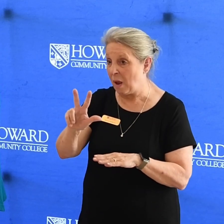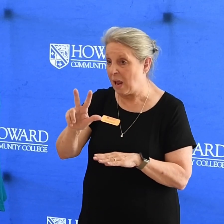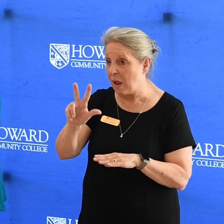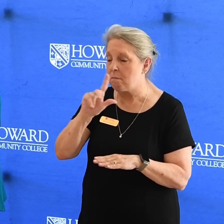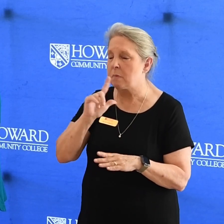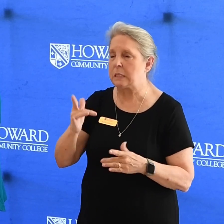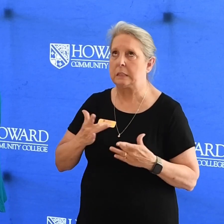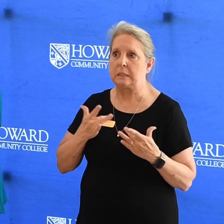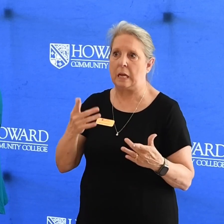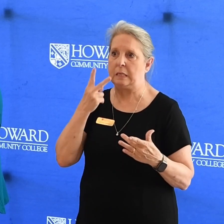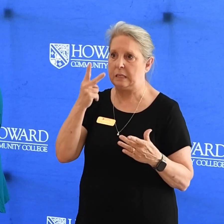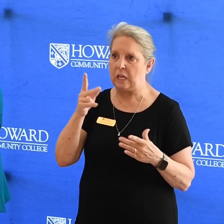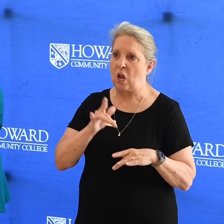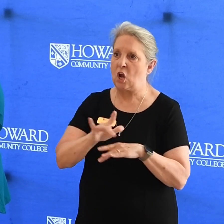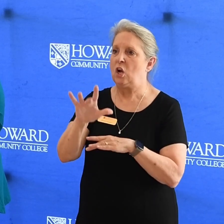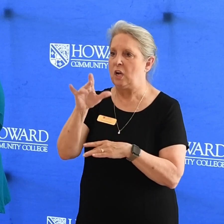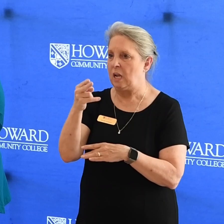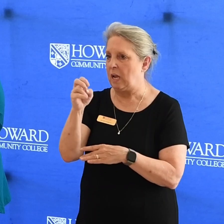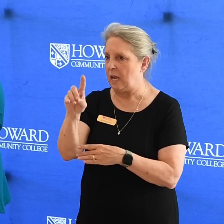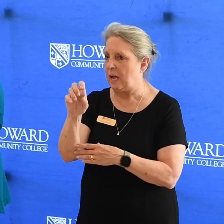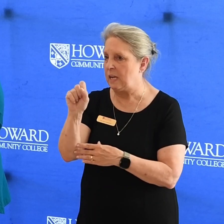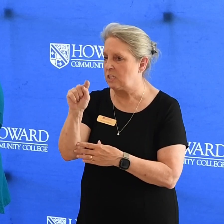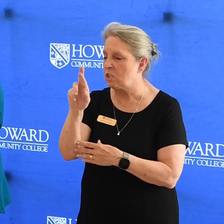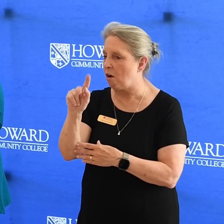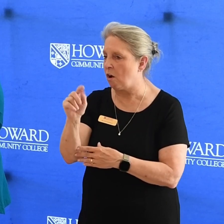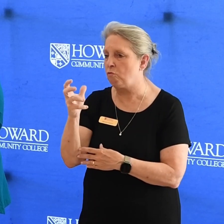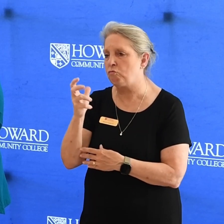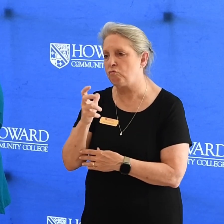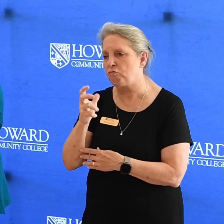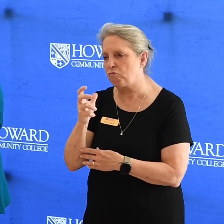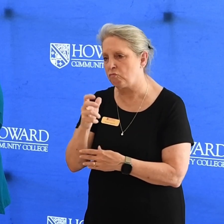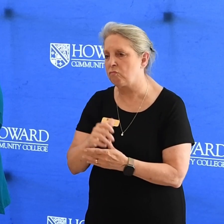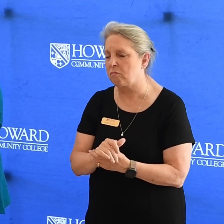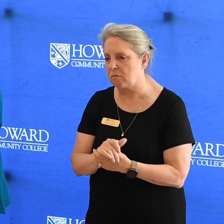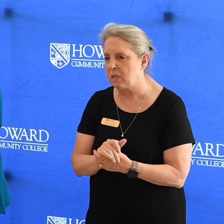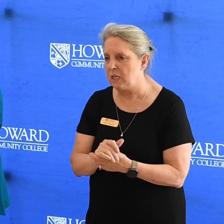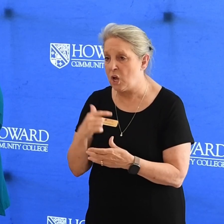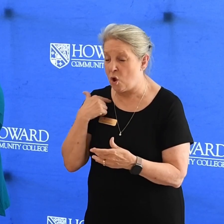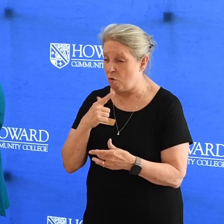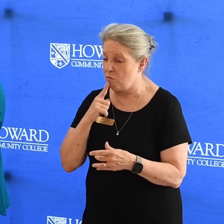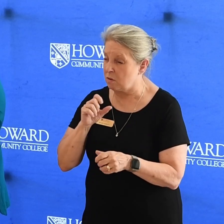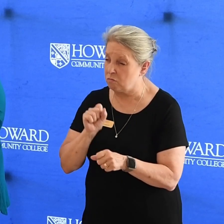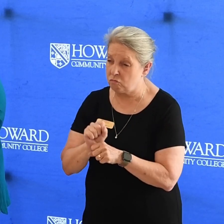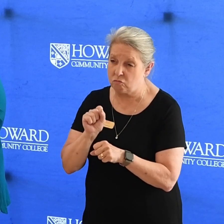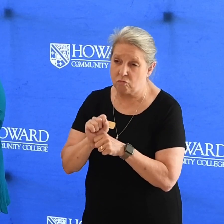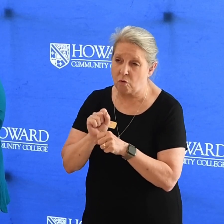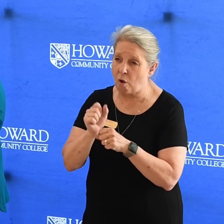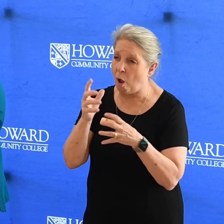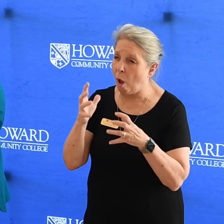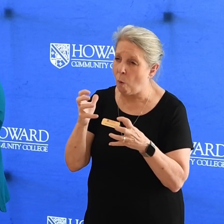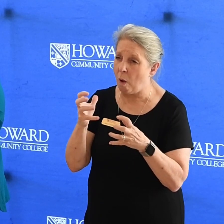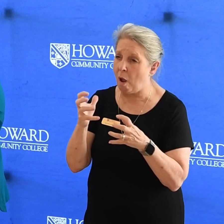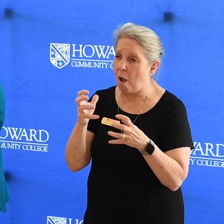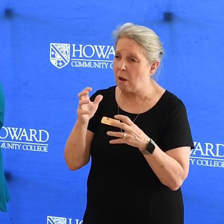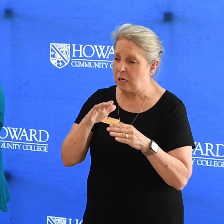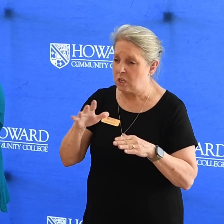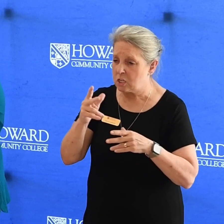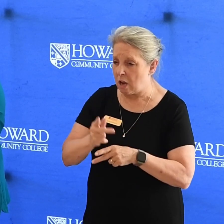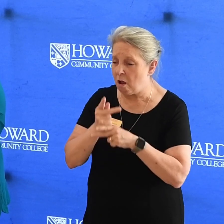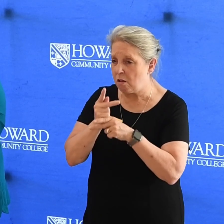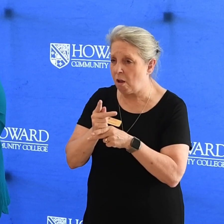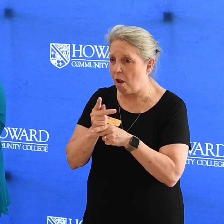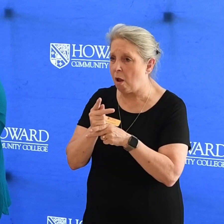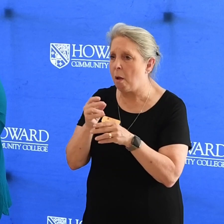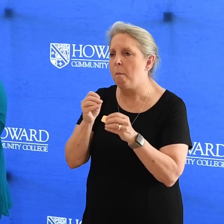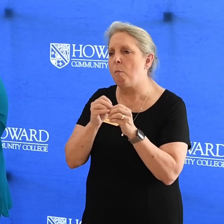so excited to see early Head Start. And so we've worked on trying to make childcare